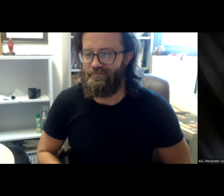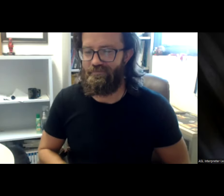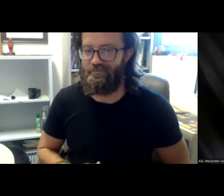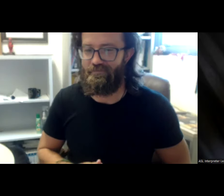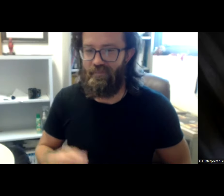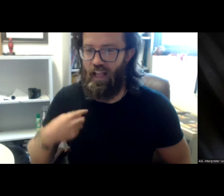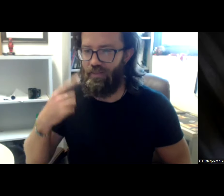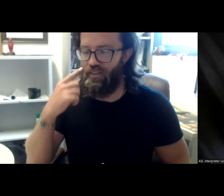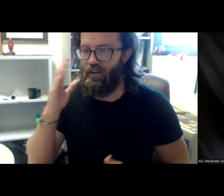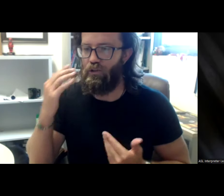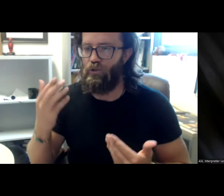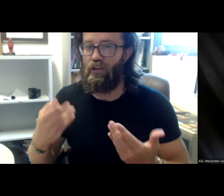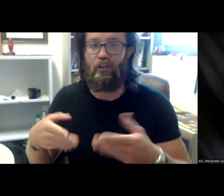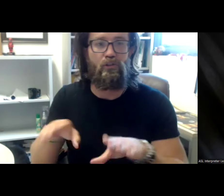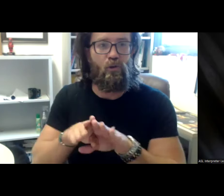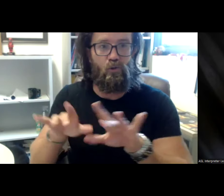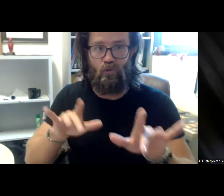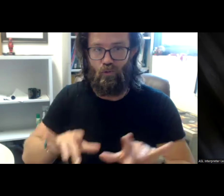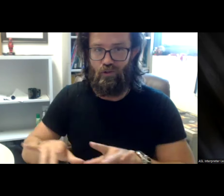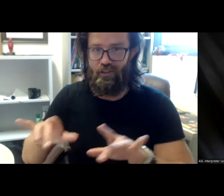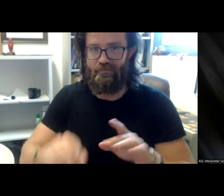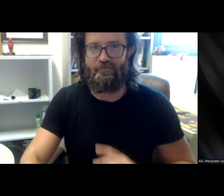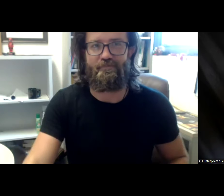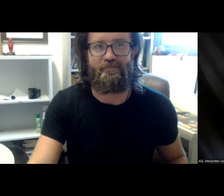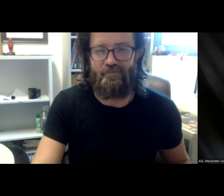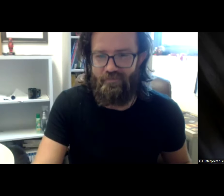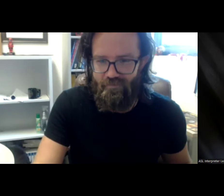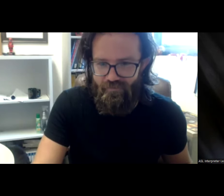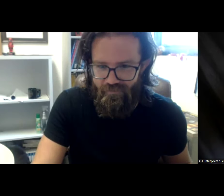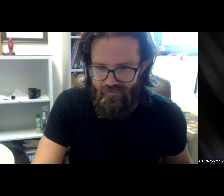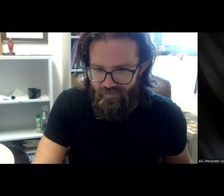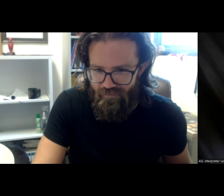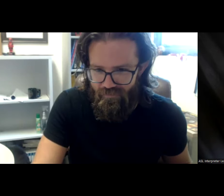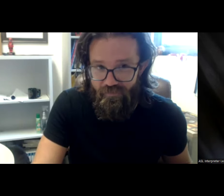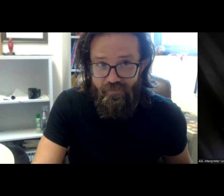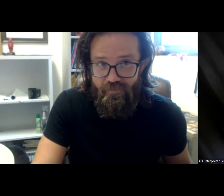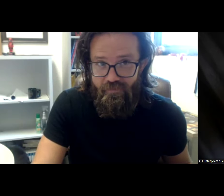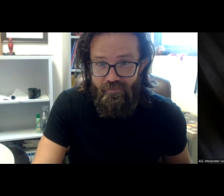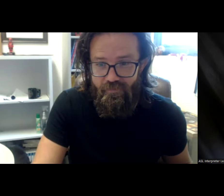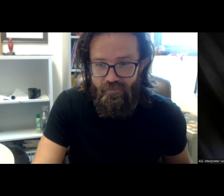I think I'm going to go ahead and close the recording.